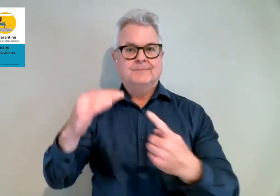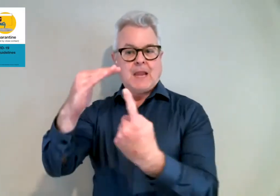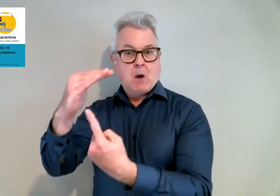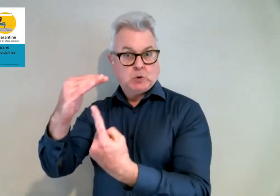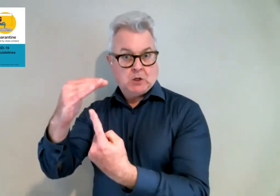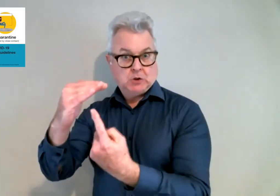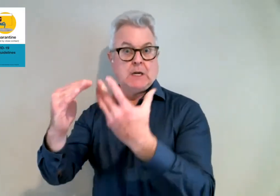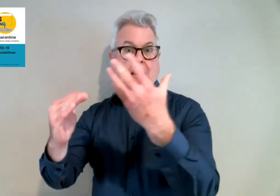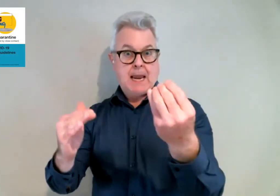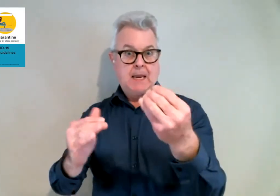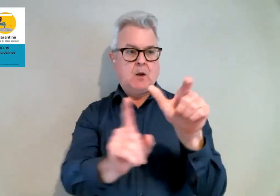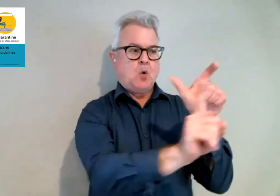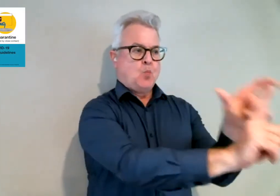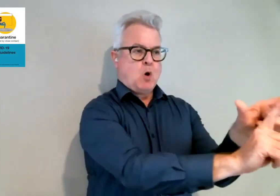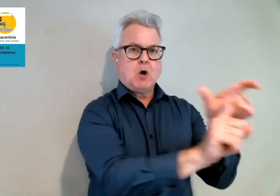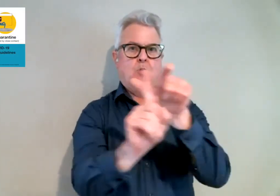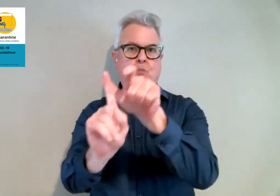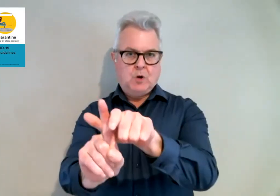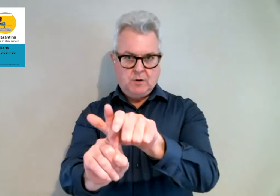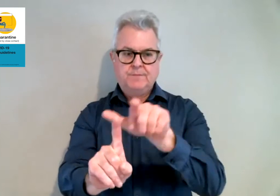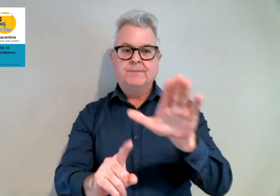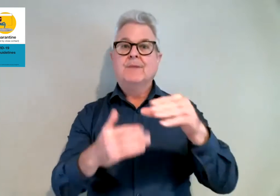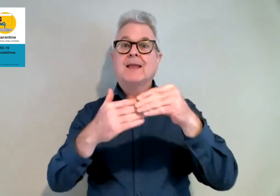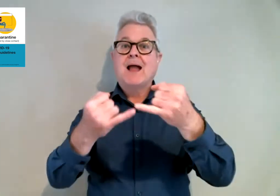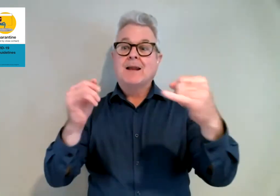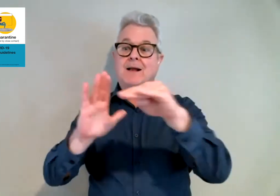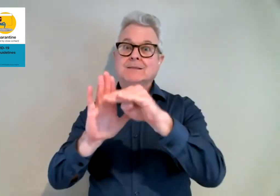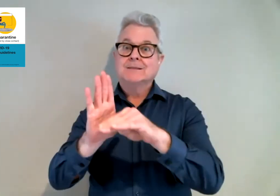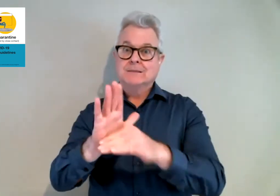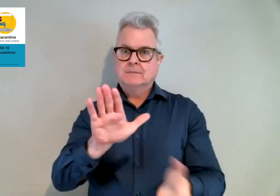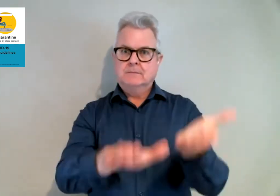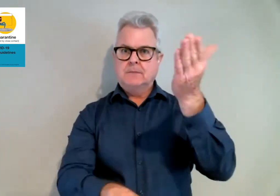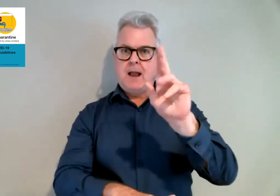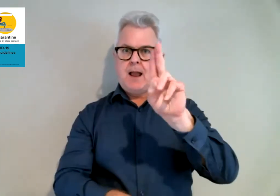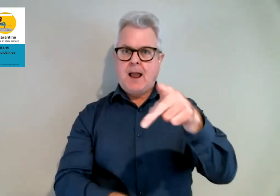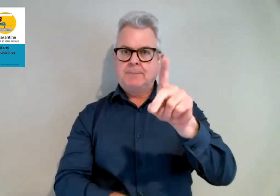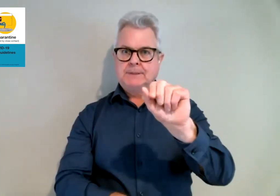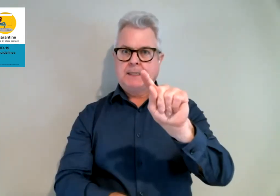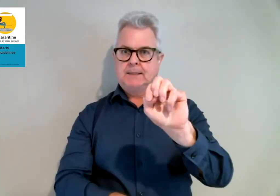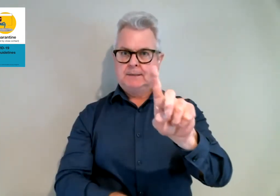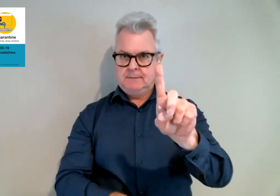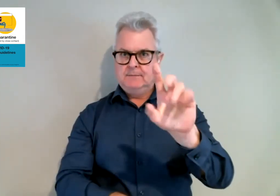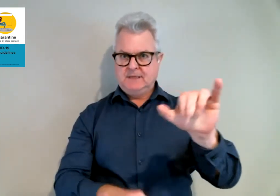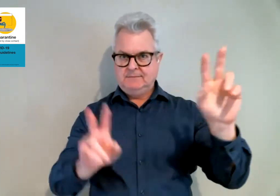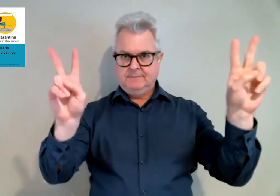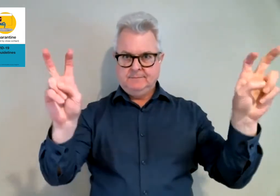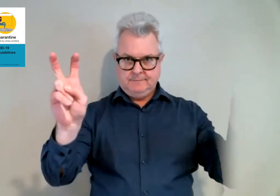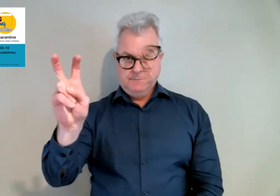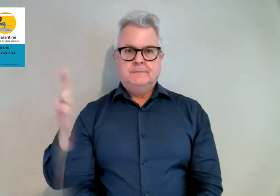This topic is related to isolation and quarantine. The guidelines have just recently been updated.